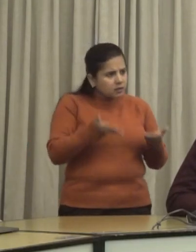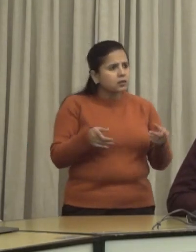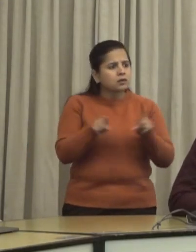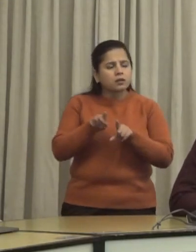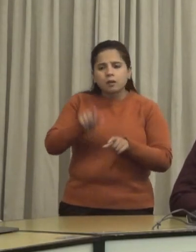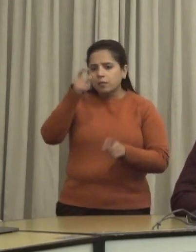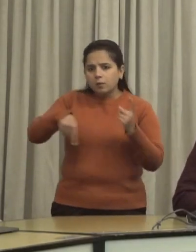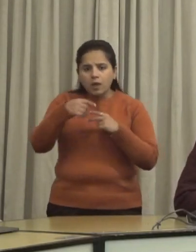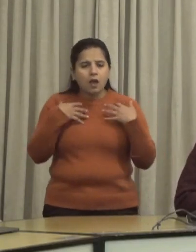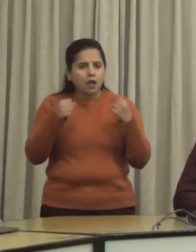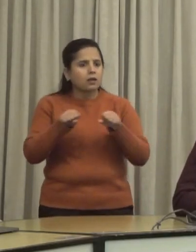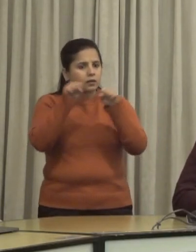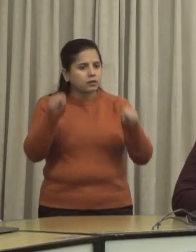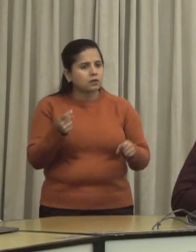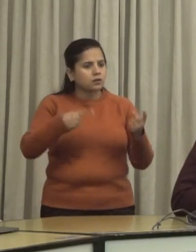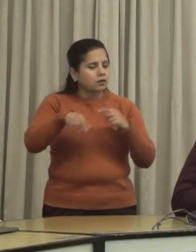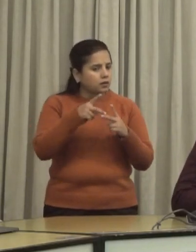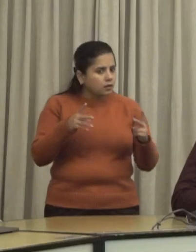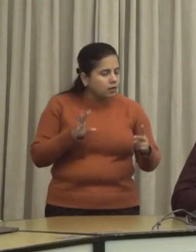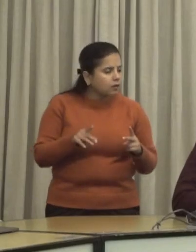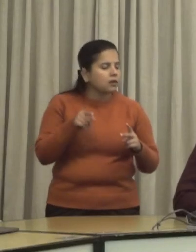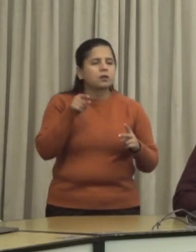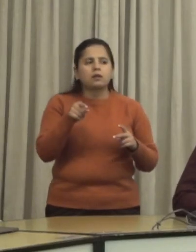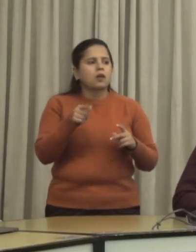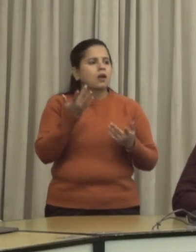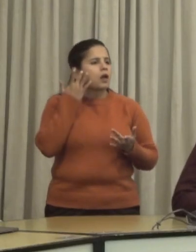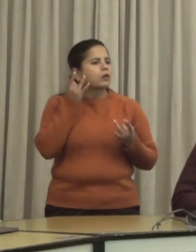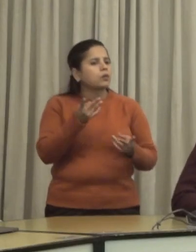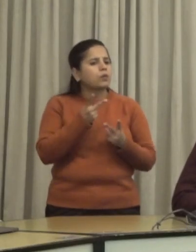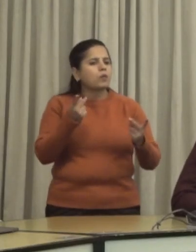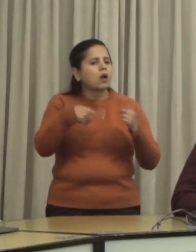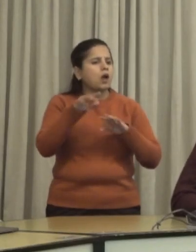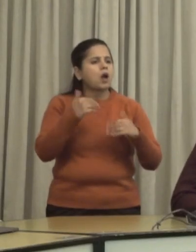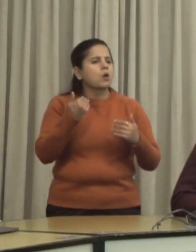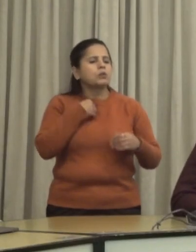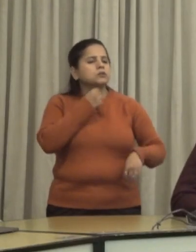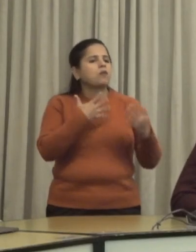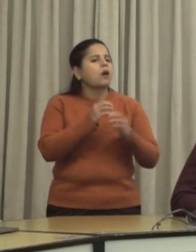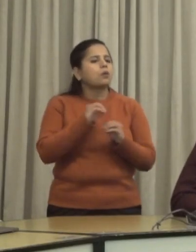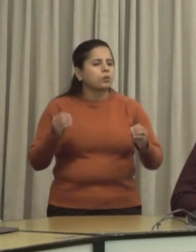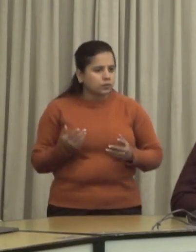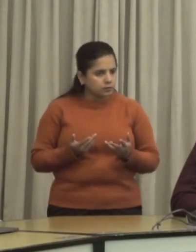where the public health system is apathetic, it's just ignored, how does one not suffer?